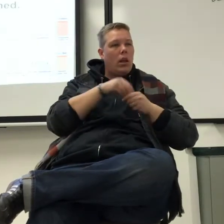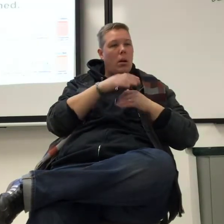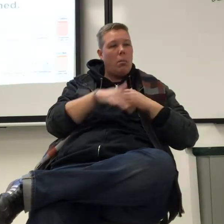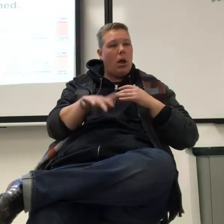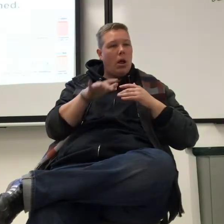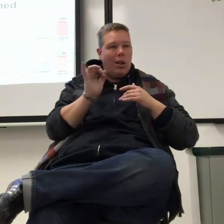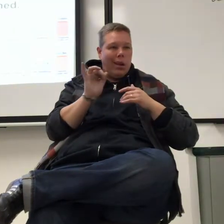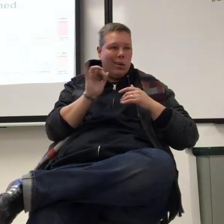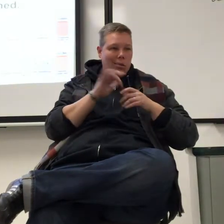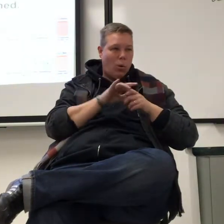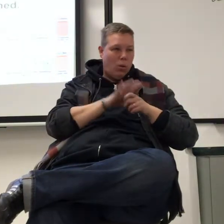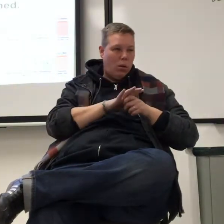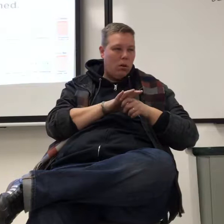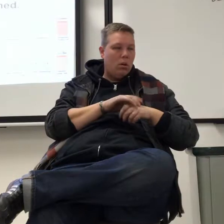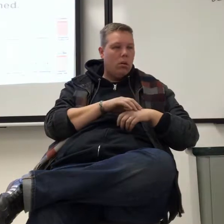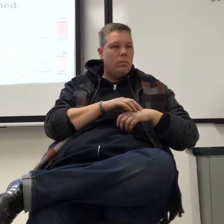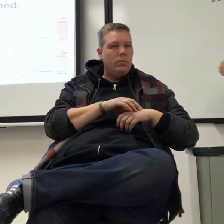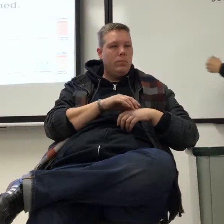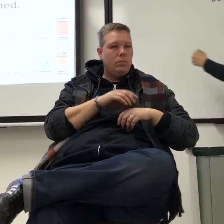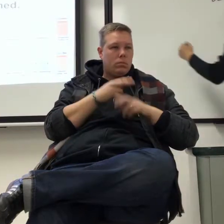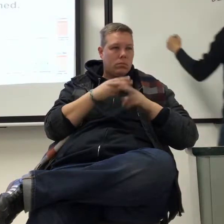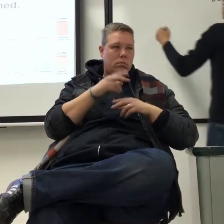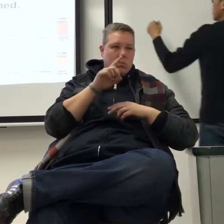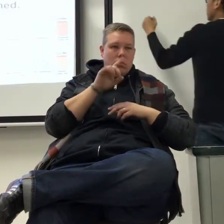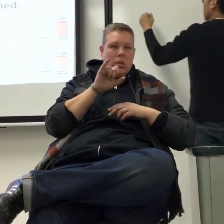in a soda pop. We call that dissolve.